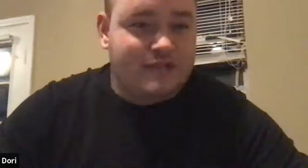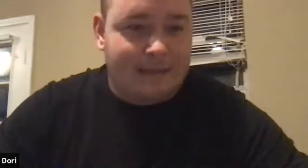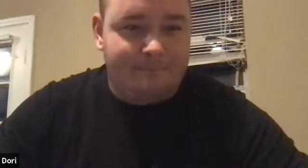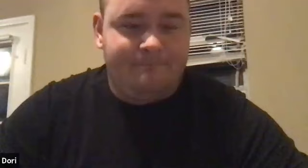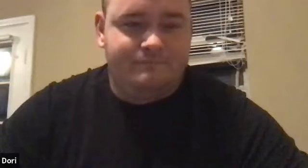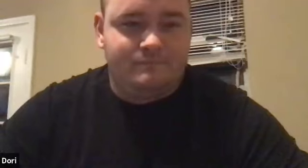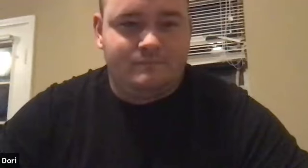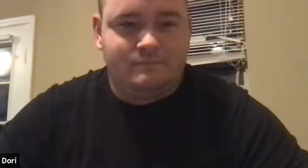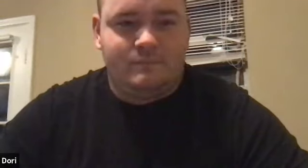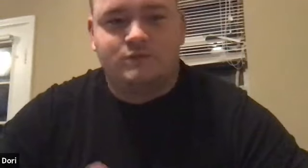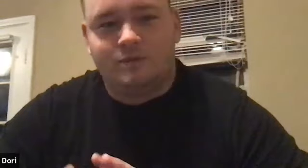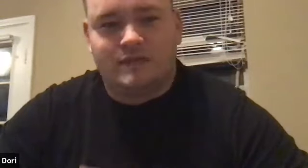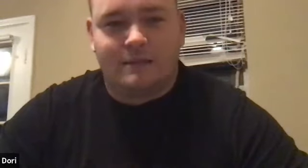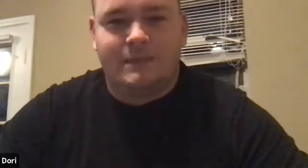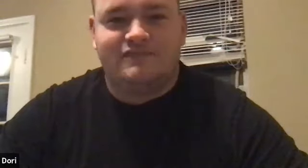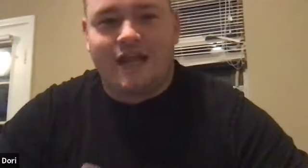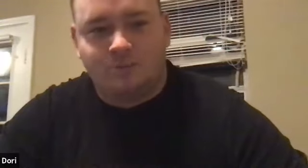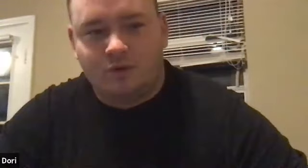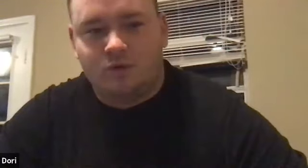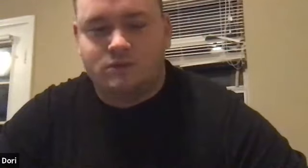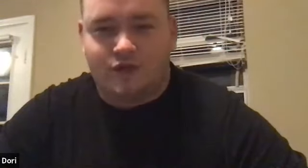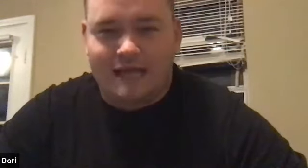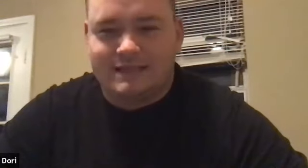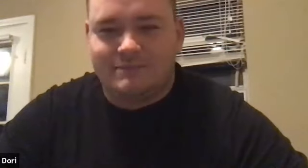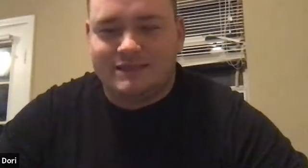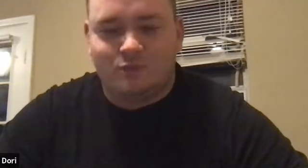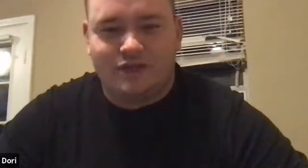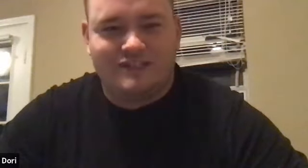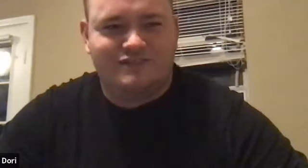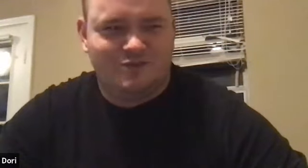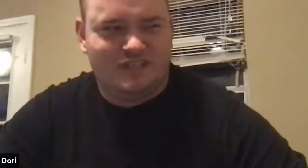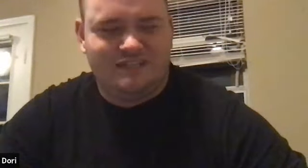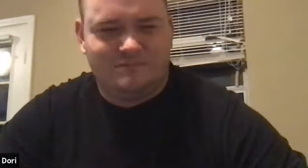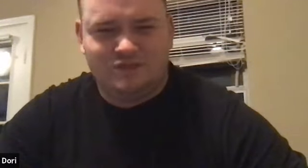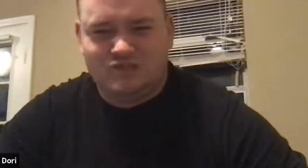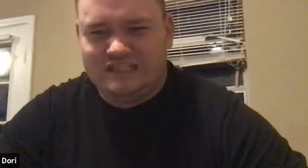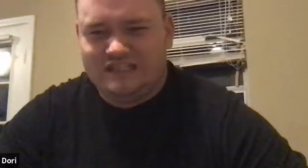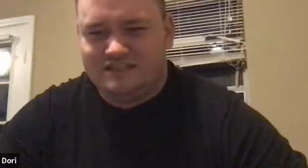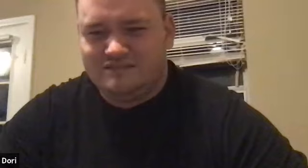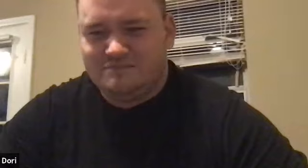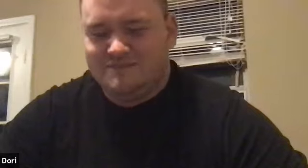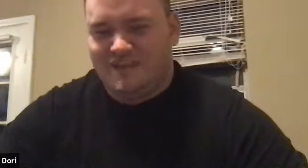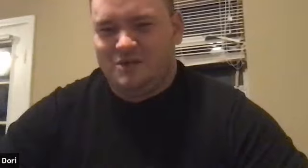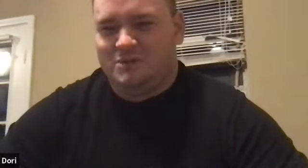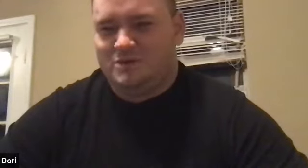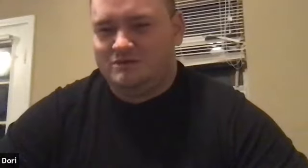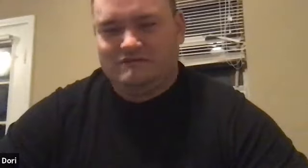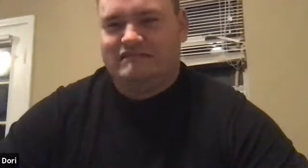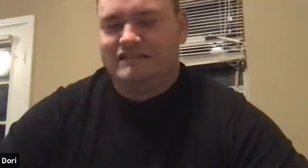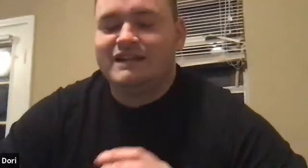name. Most people say Miss Vanderpool, which was her last name. That's weird. It's Eugenia, Miss Eugenia. Vanderpool. Ooh,